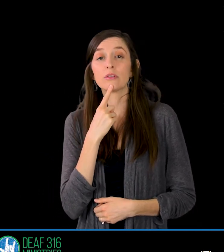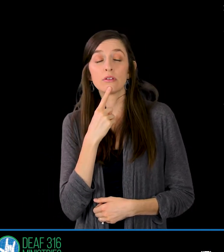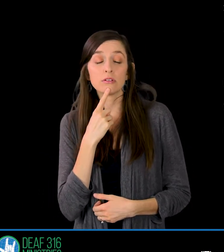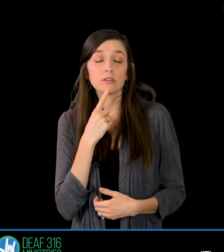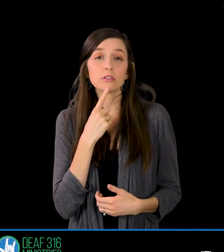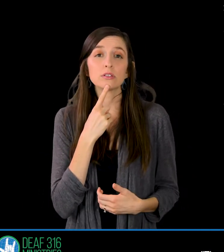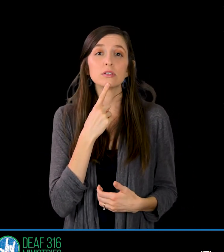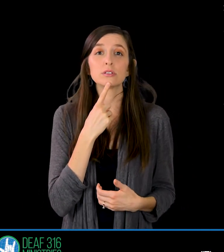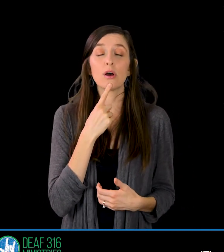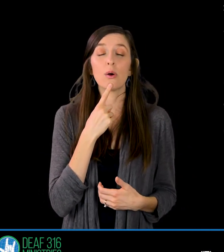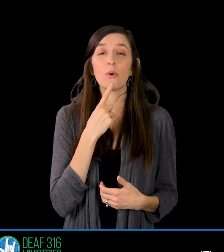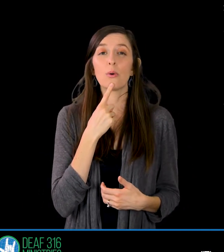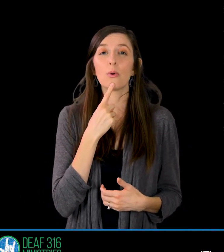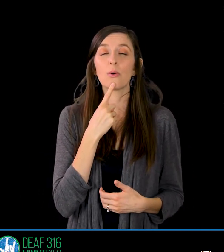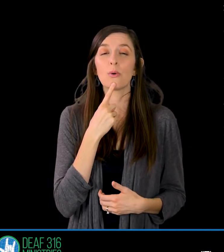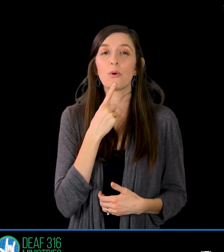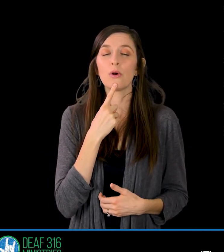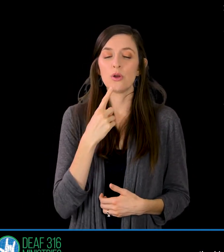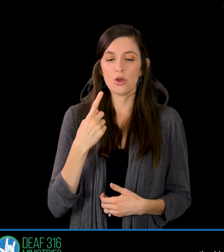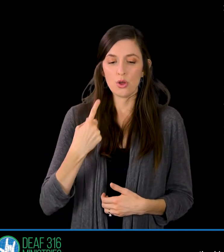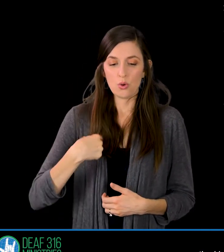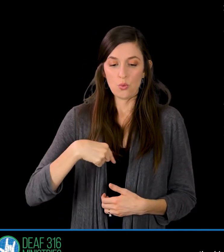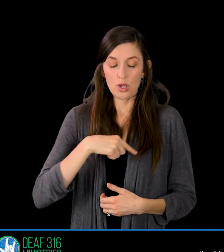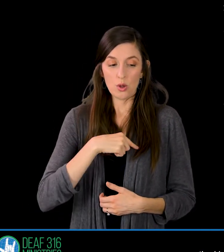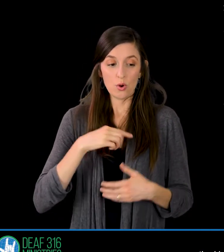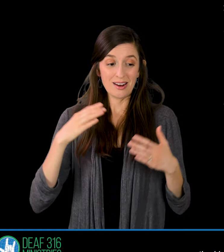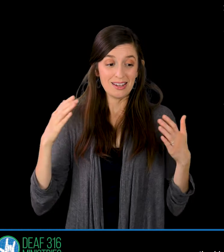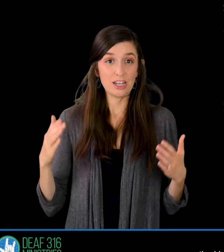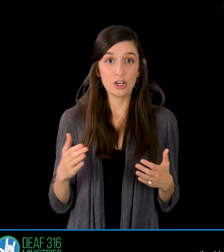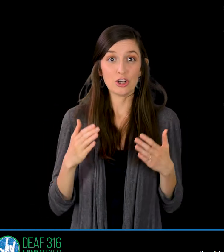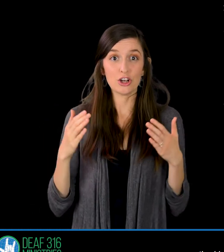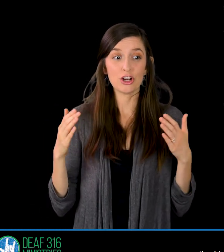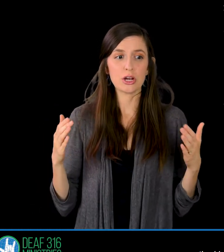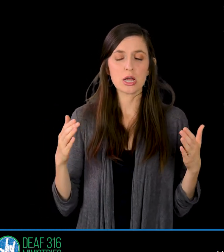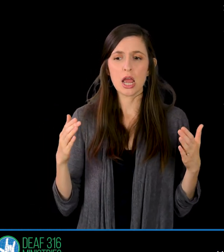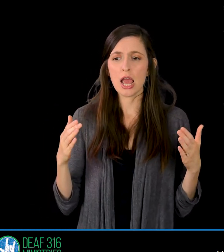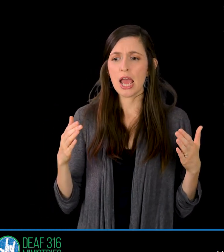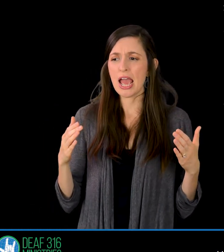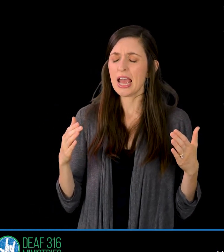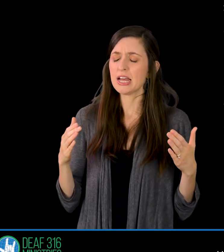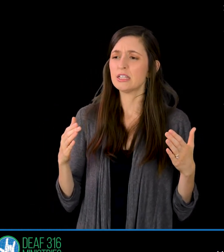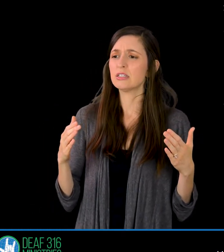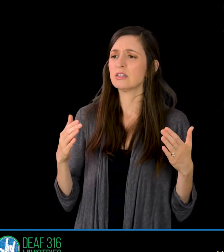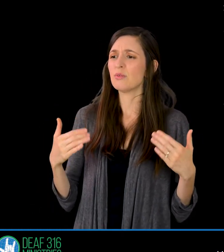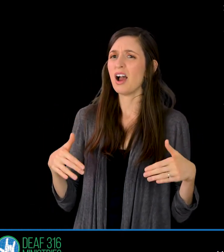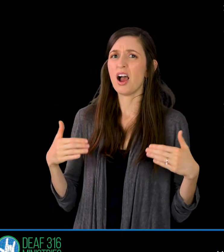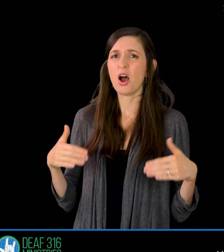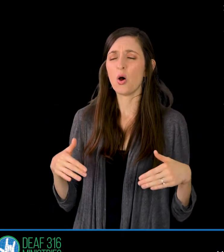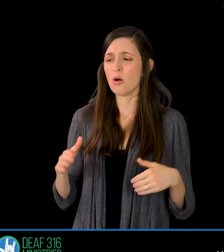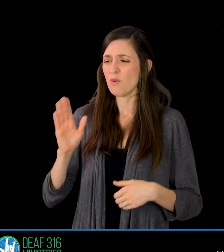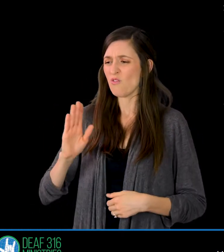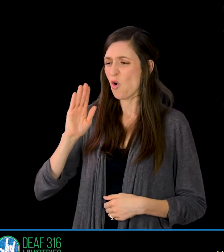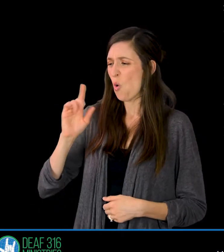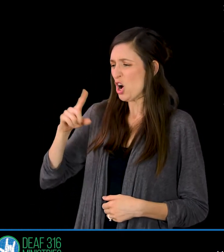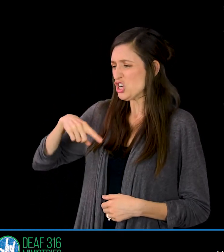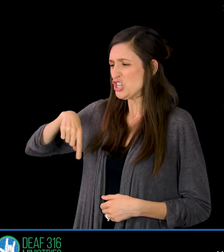they themselves report concerning us the kind of reception we had among you and how you turn